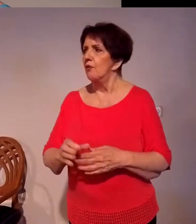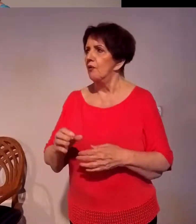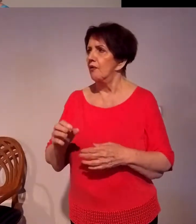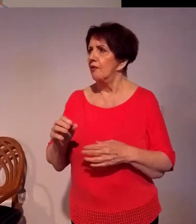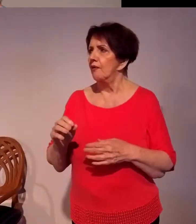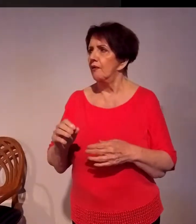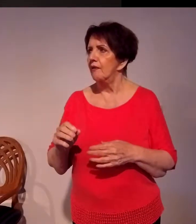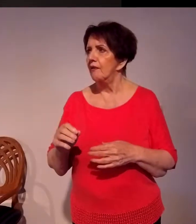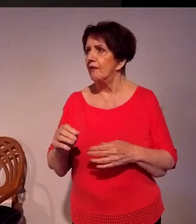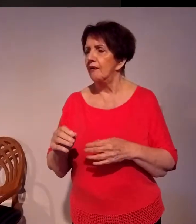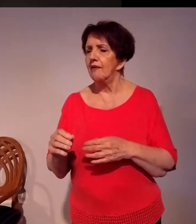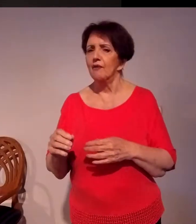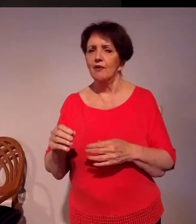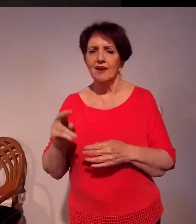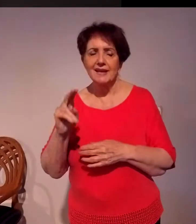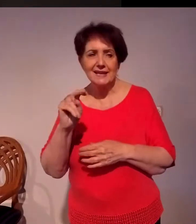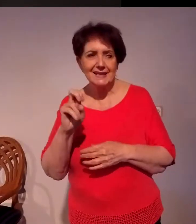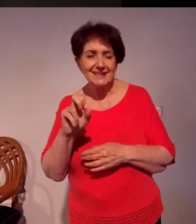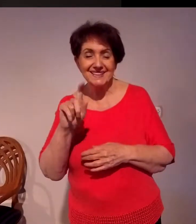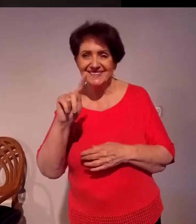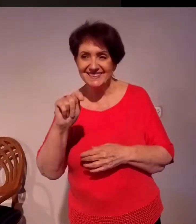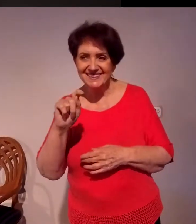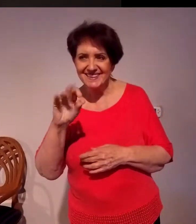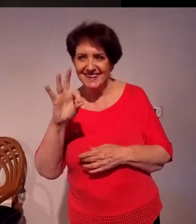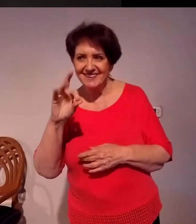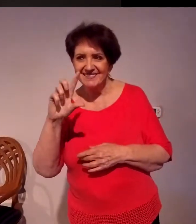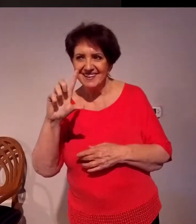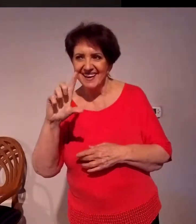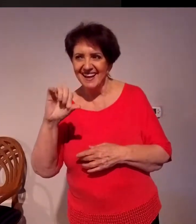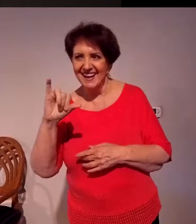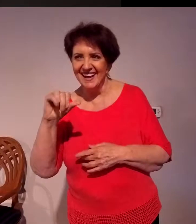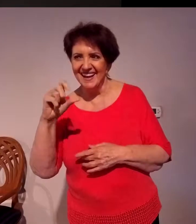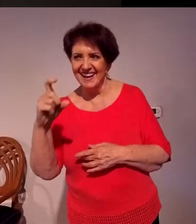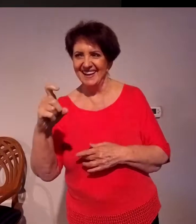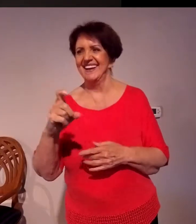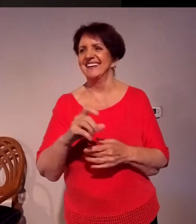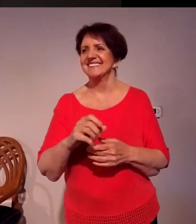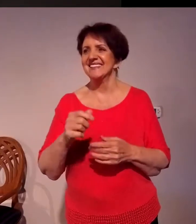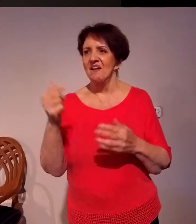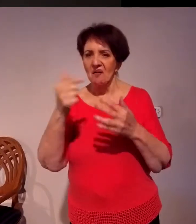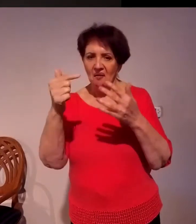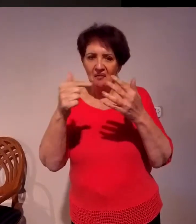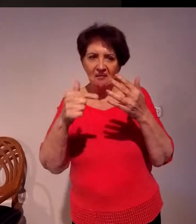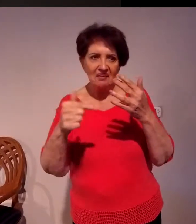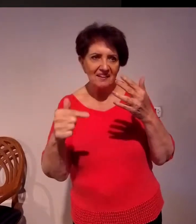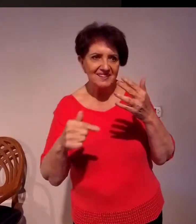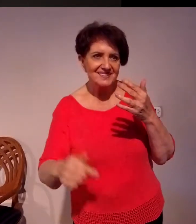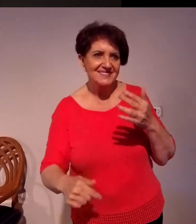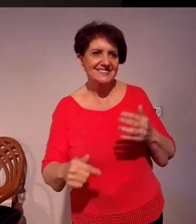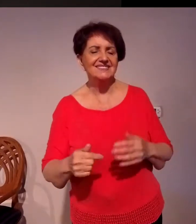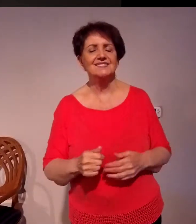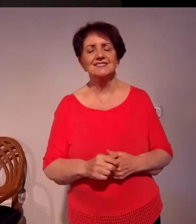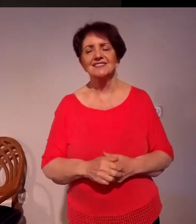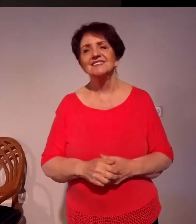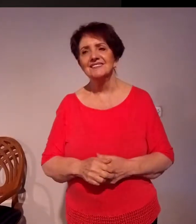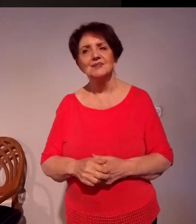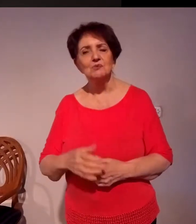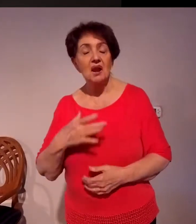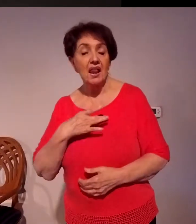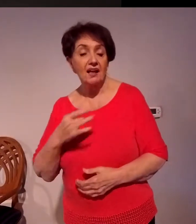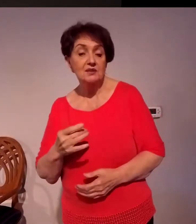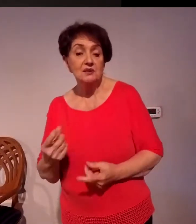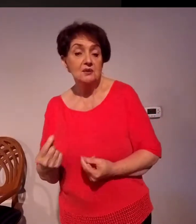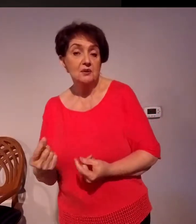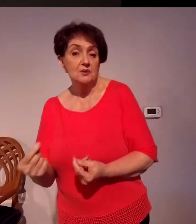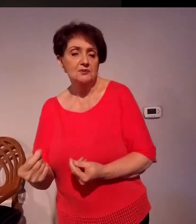on Netflix, all of those things that we like to do to